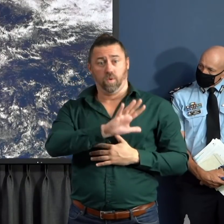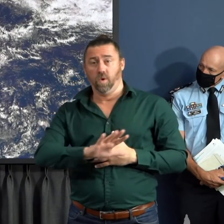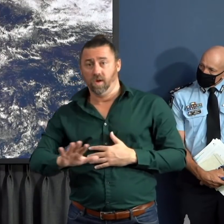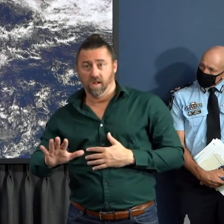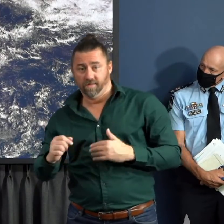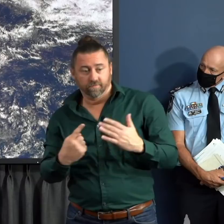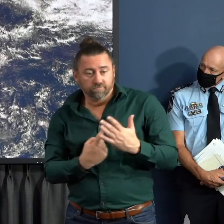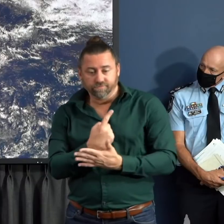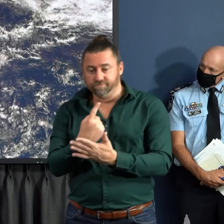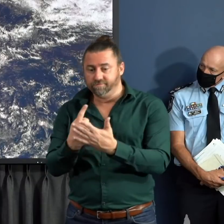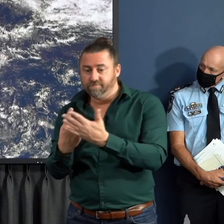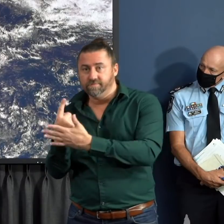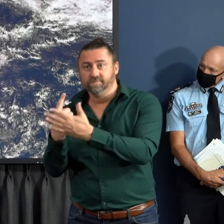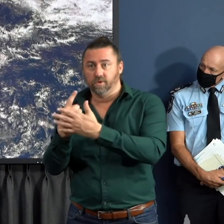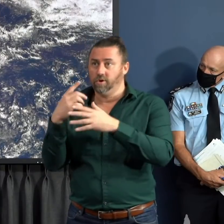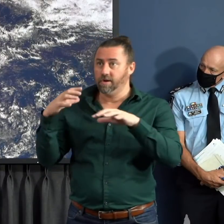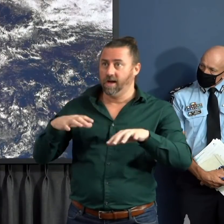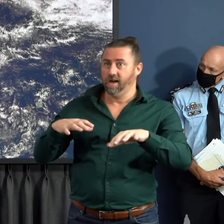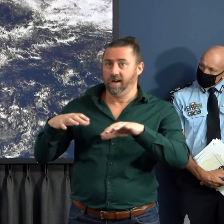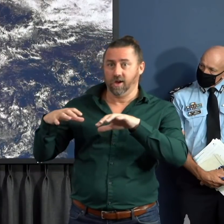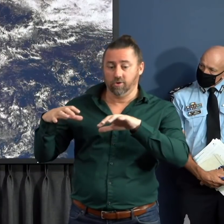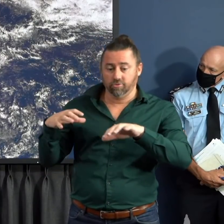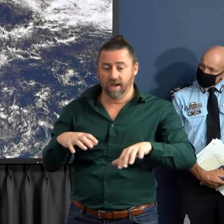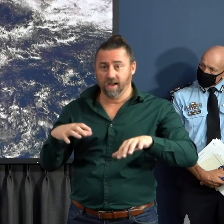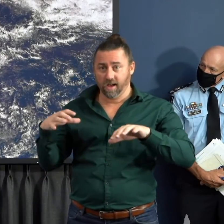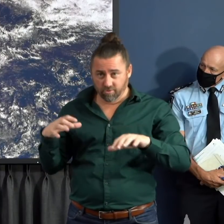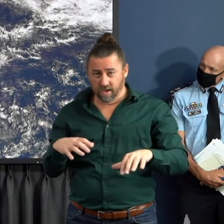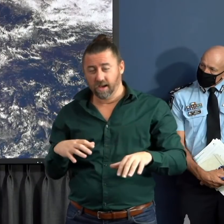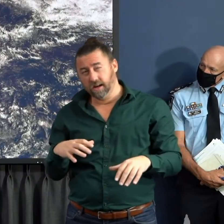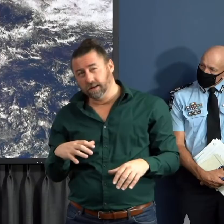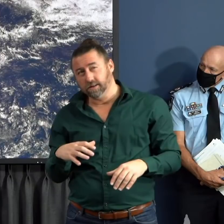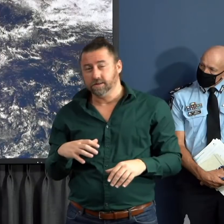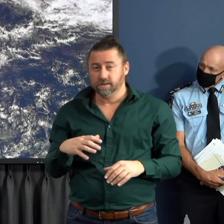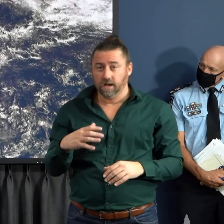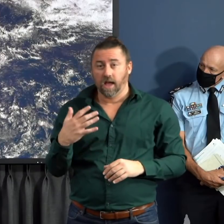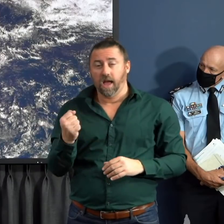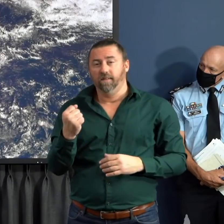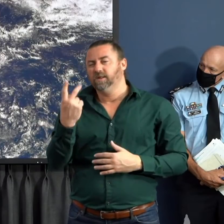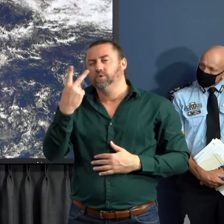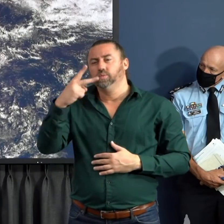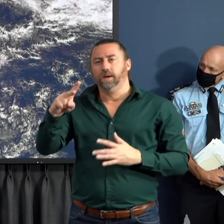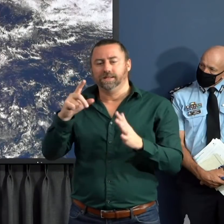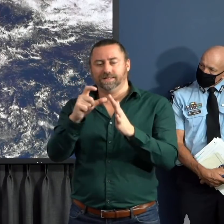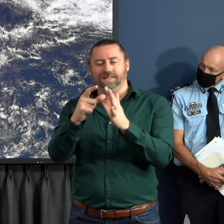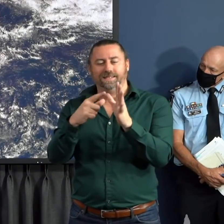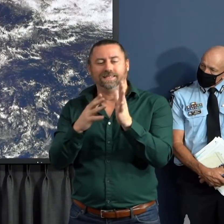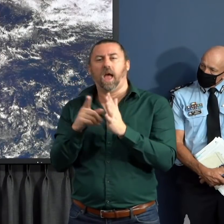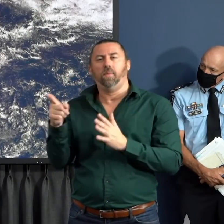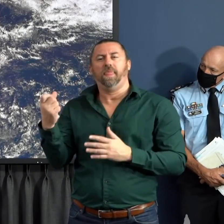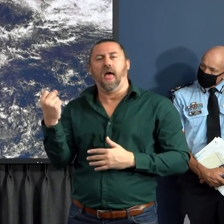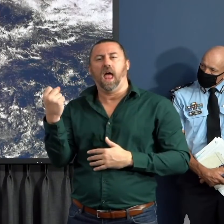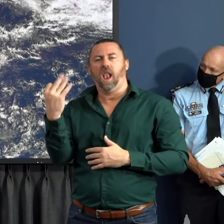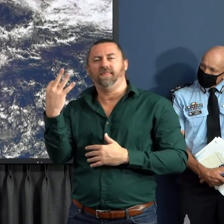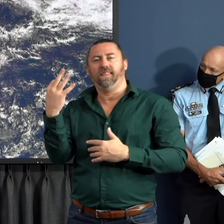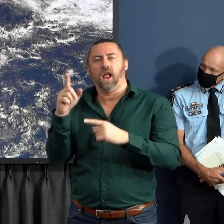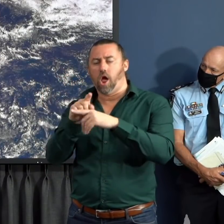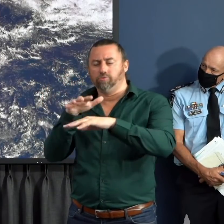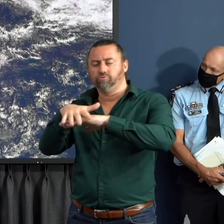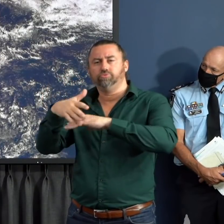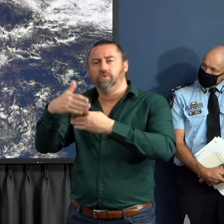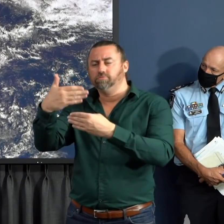the rain that we have been receiving, about 20 ungated dams are also spilling